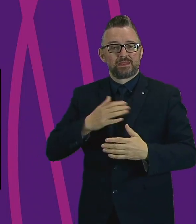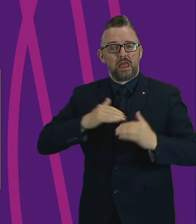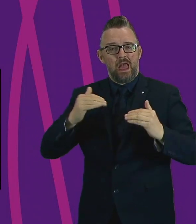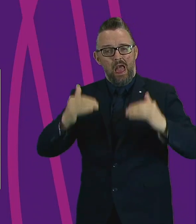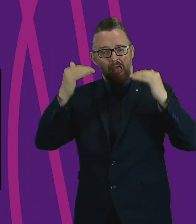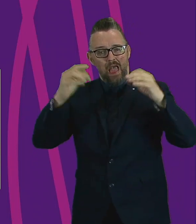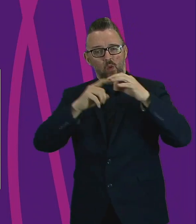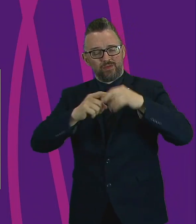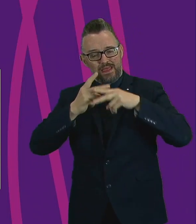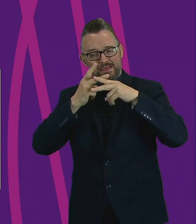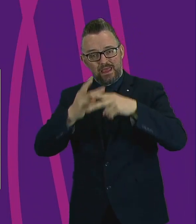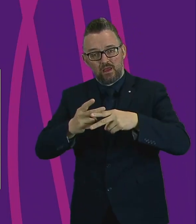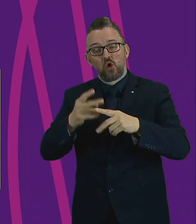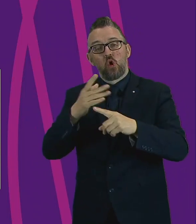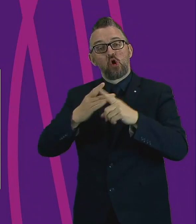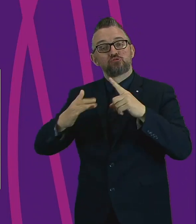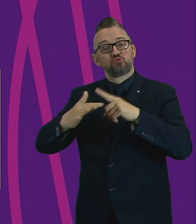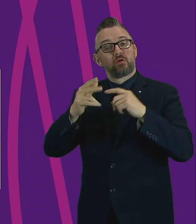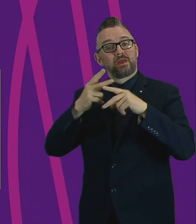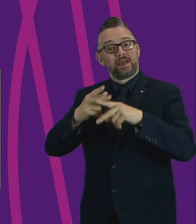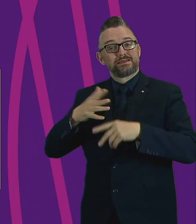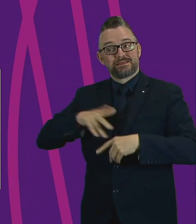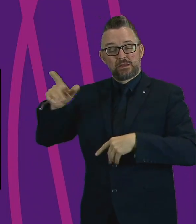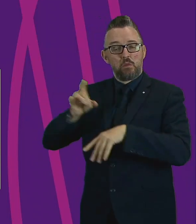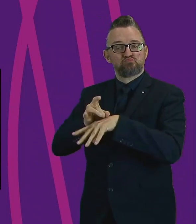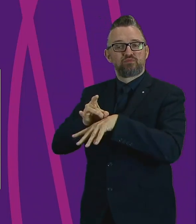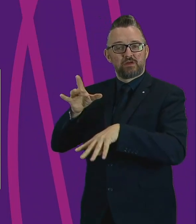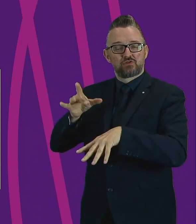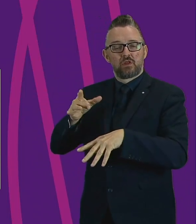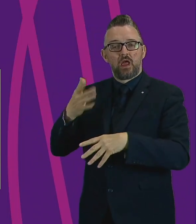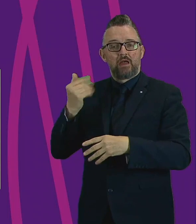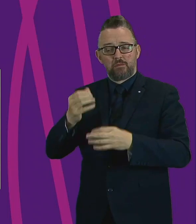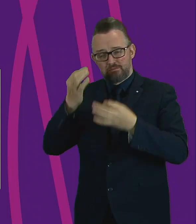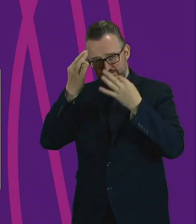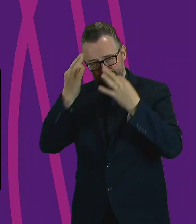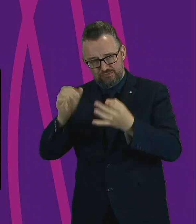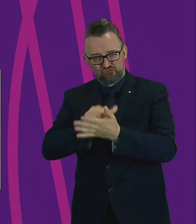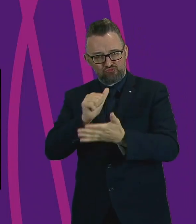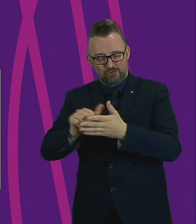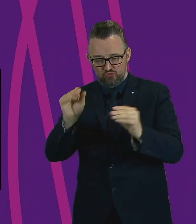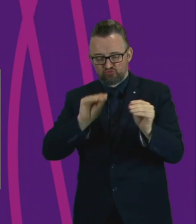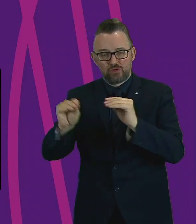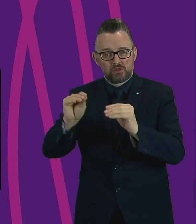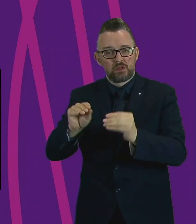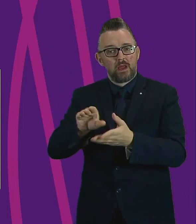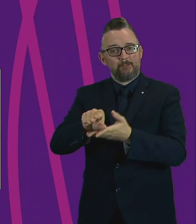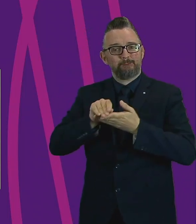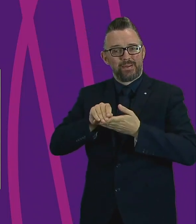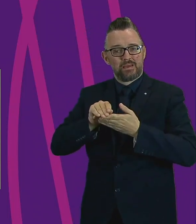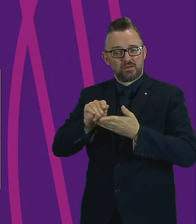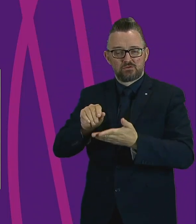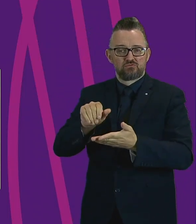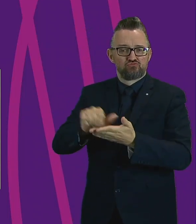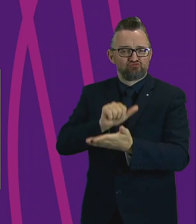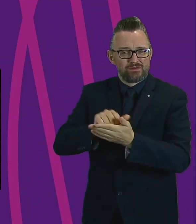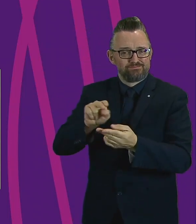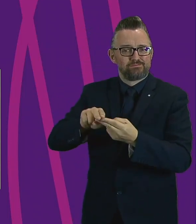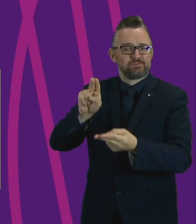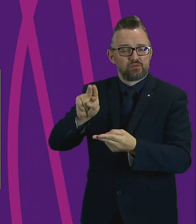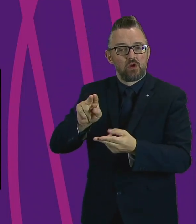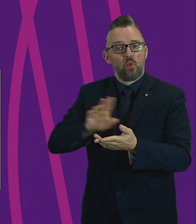care, and where social care is professionalised, with a career structure, training and paying conditions that recognises the value of the